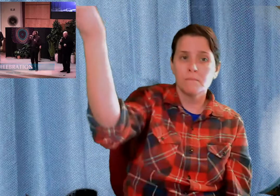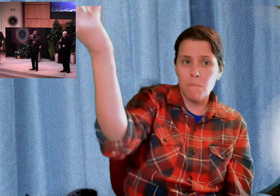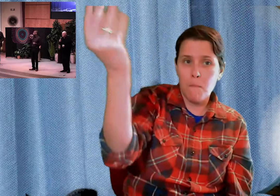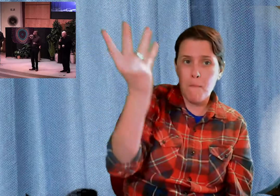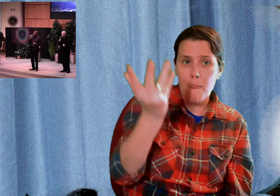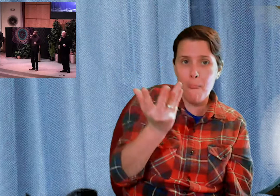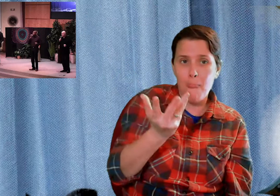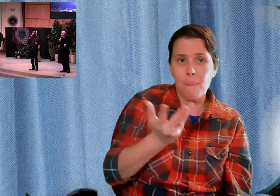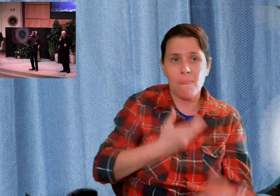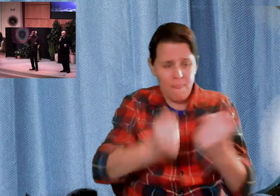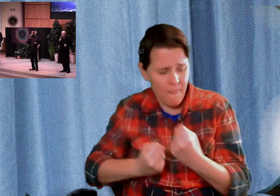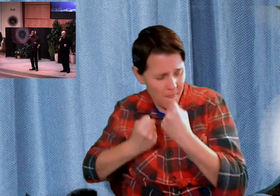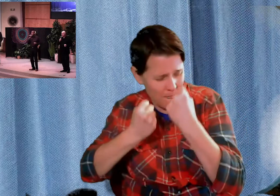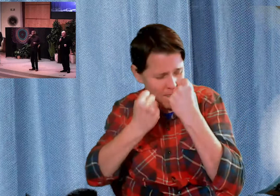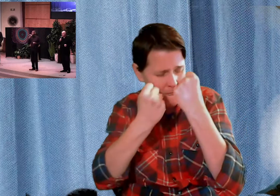I will